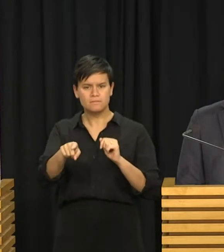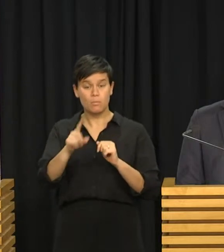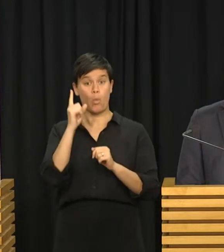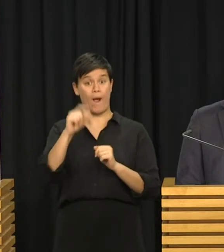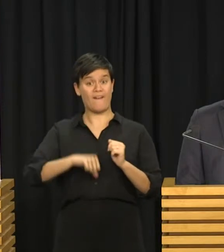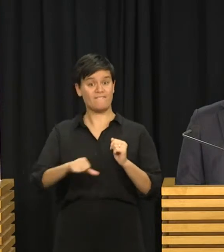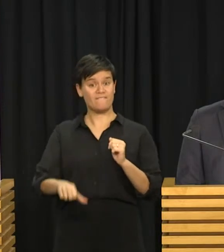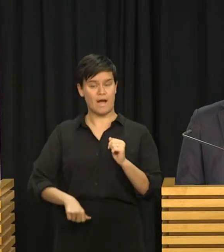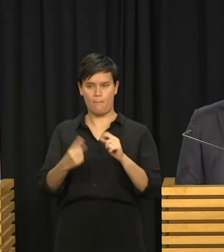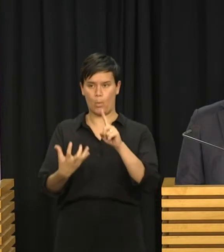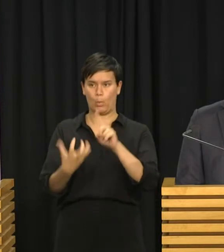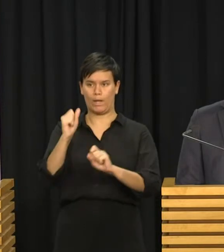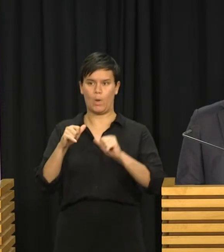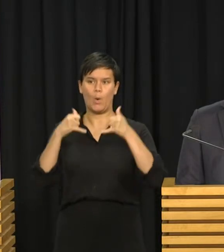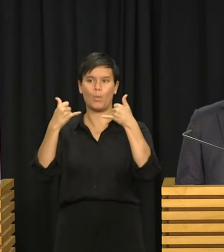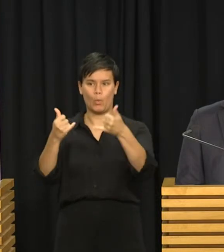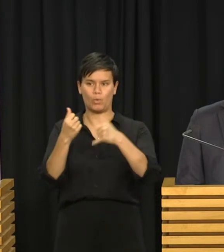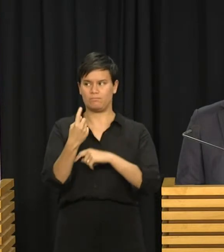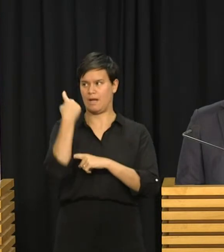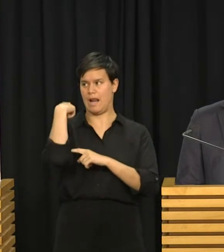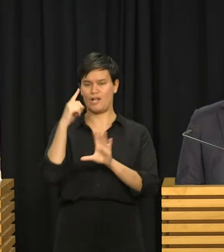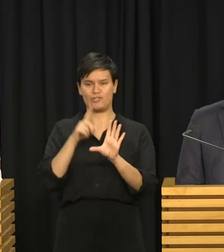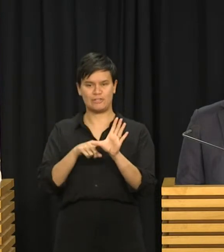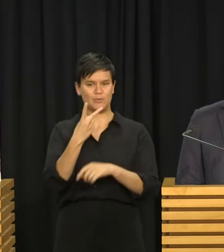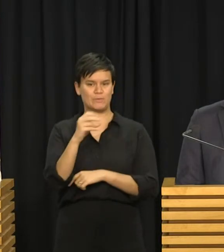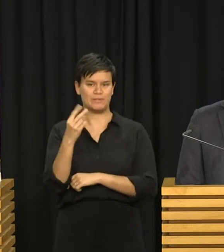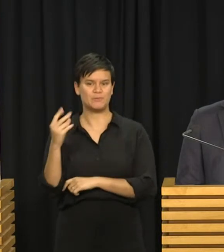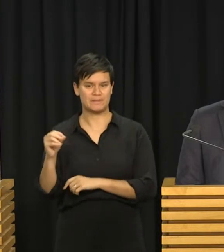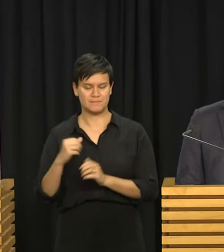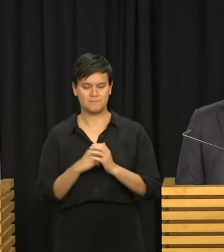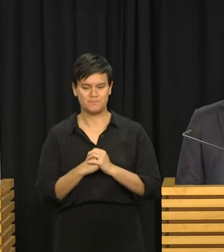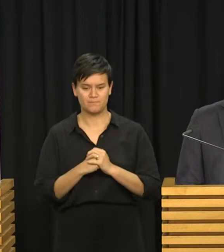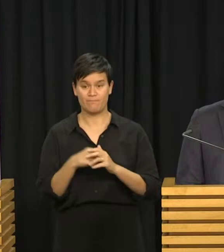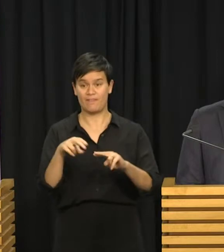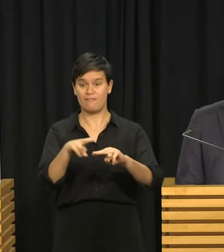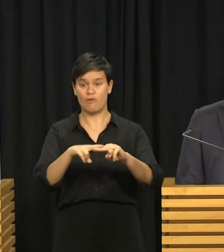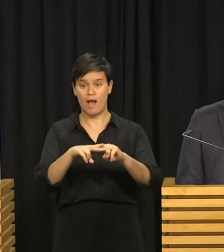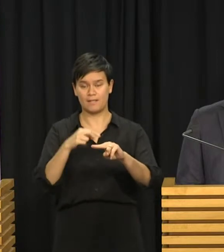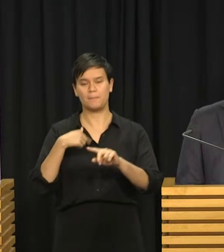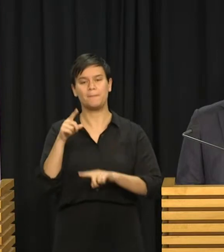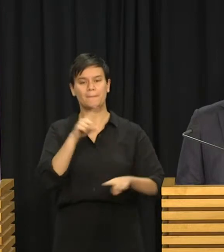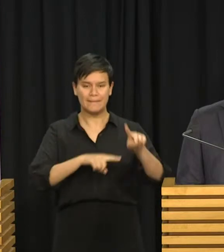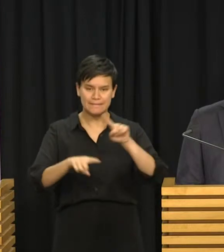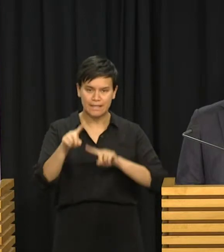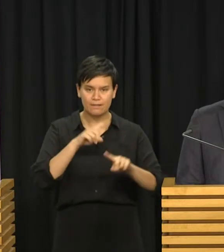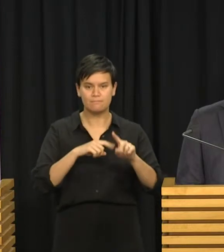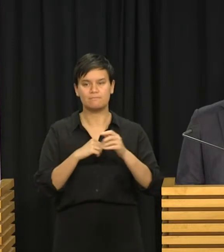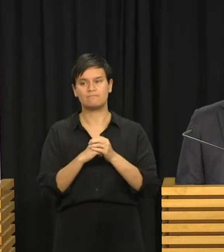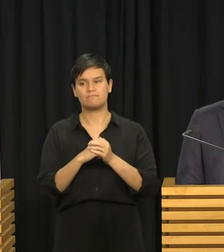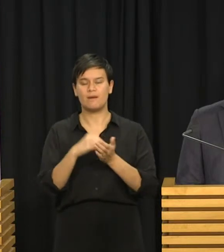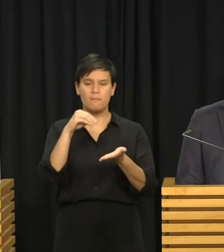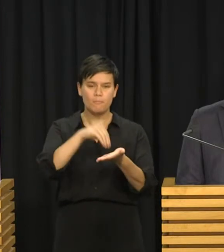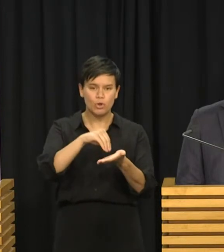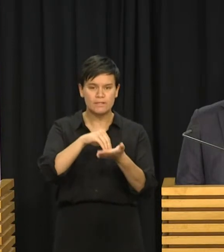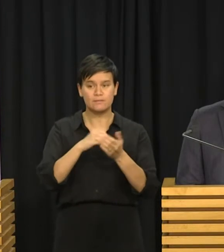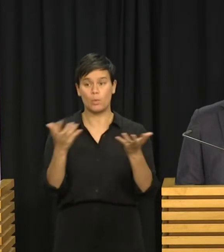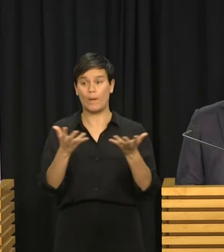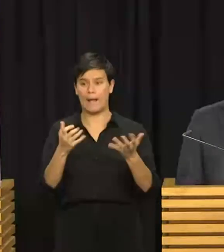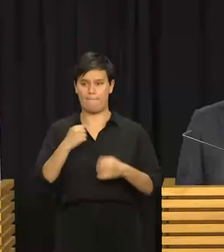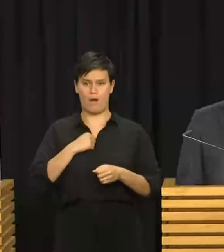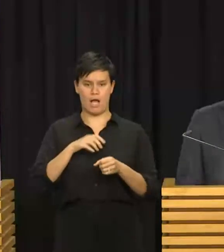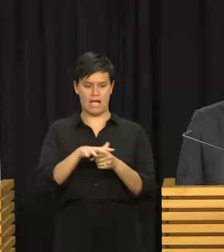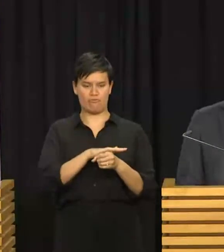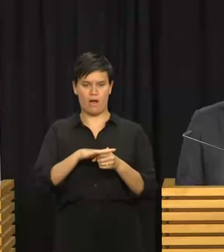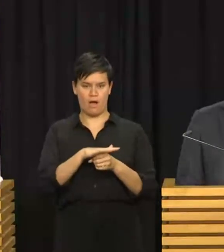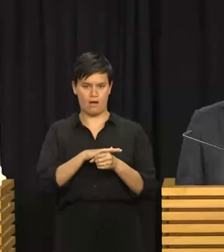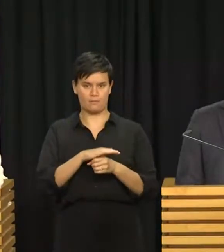2020 Horticulturalist of the Year. Friday, I have meetings and appointments in the electorate.